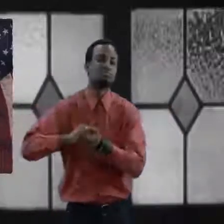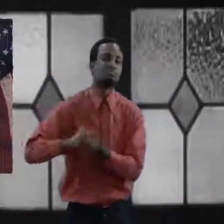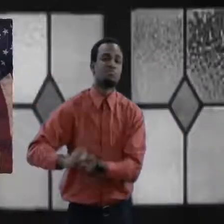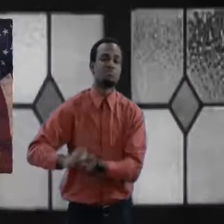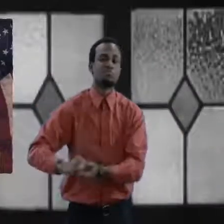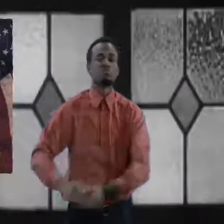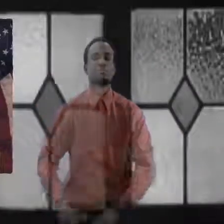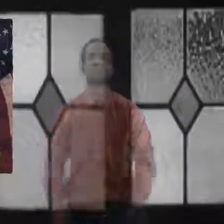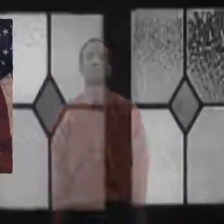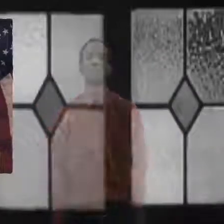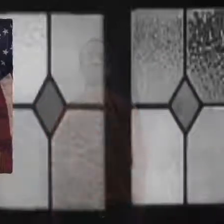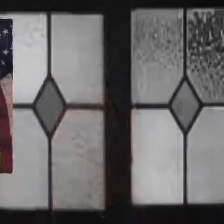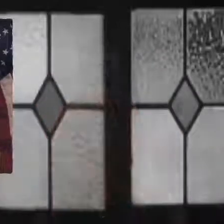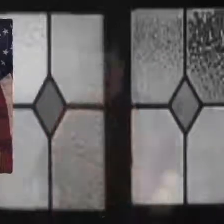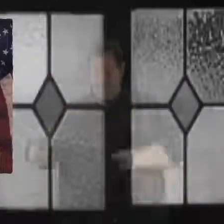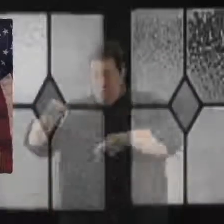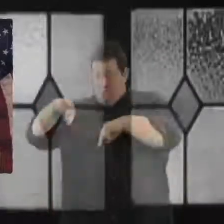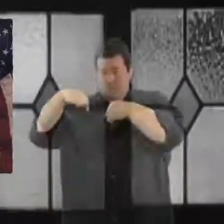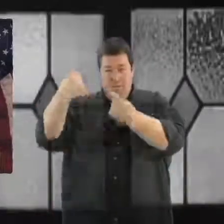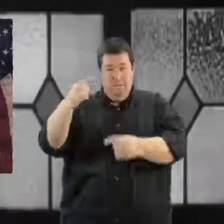as sisters and brothers.